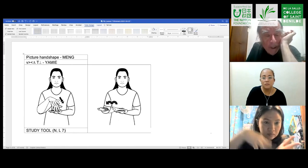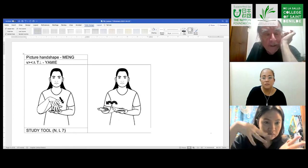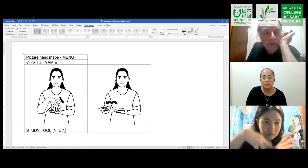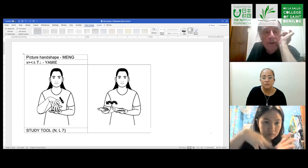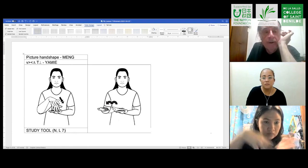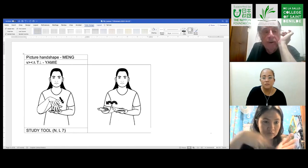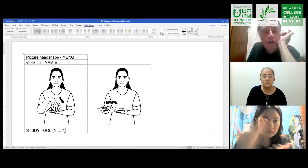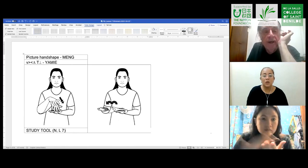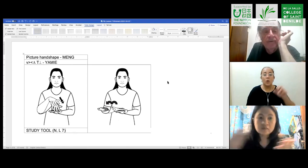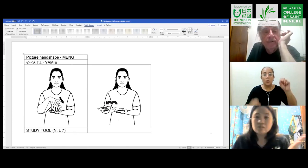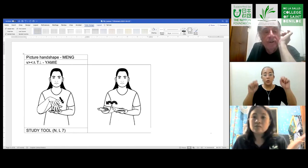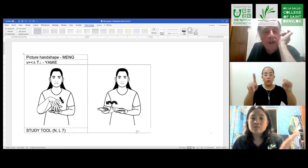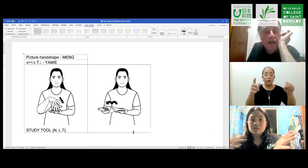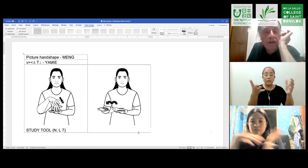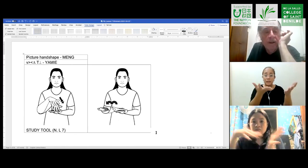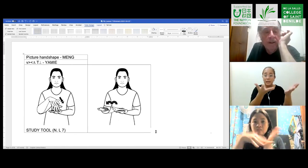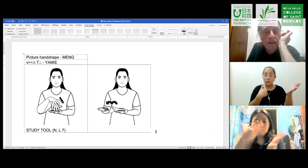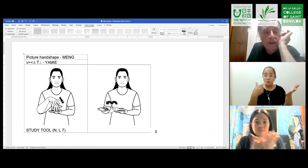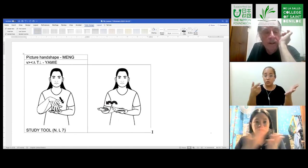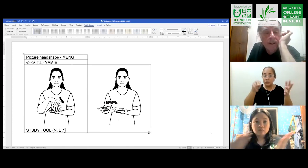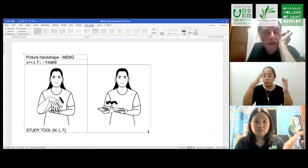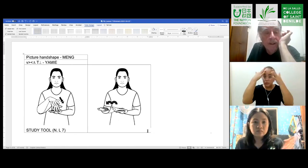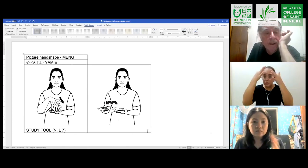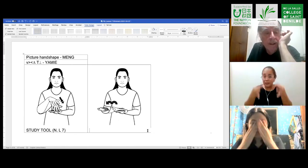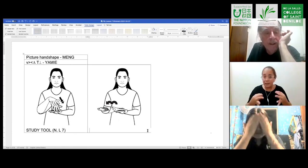Okay, so here you'll have to decide on the